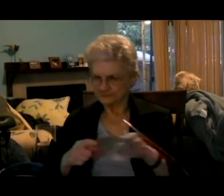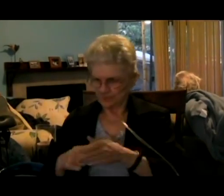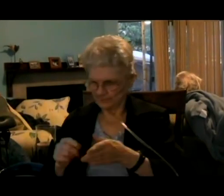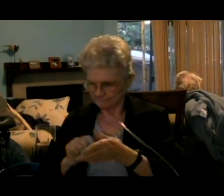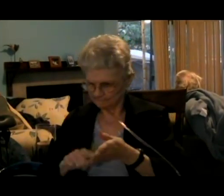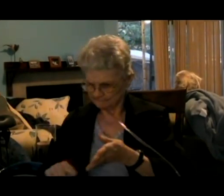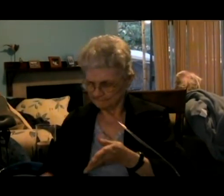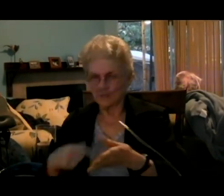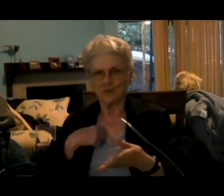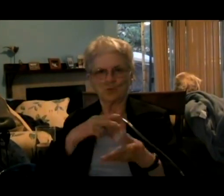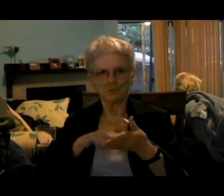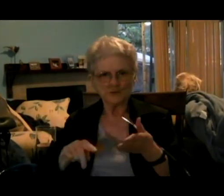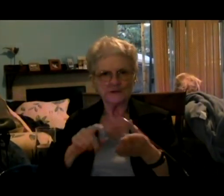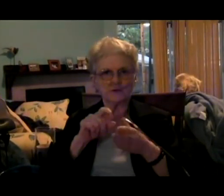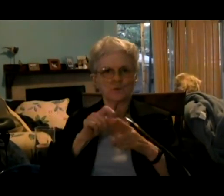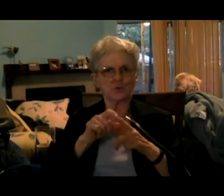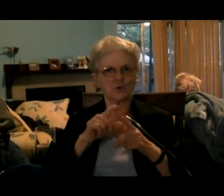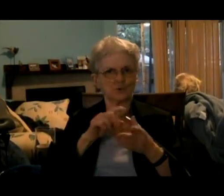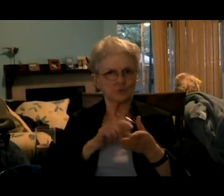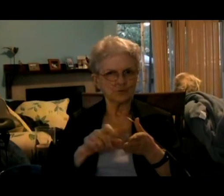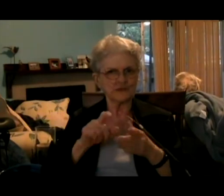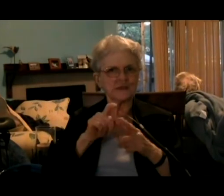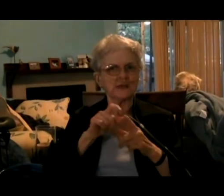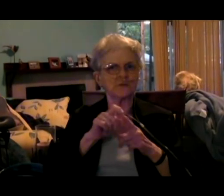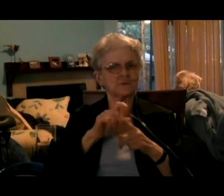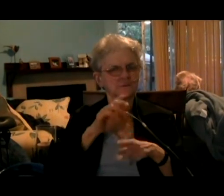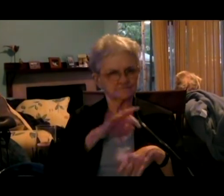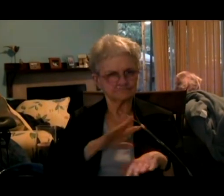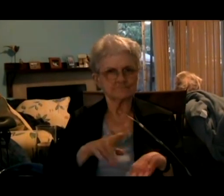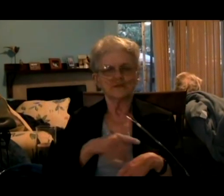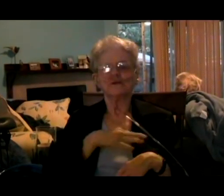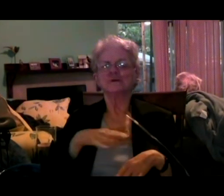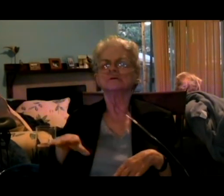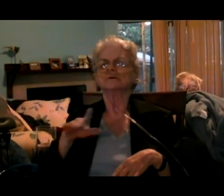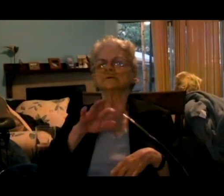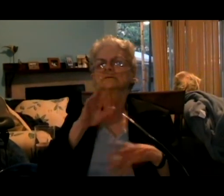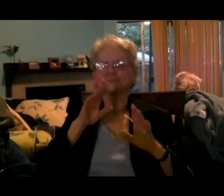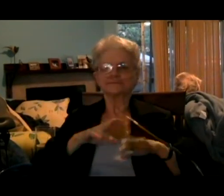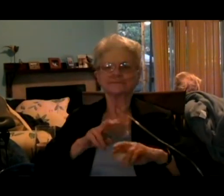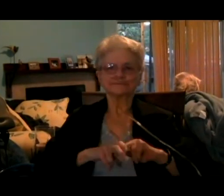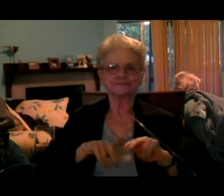So while my mom was busy with something, she would practice with me with words and letters.